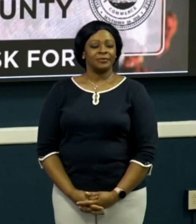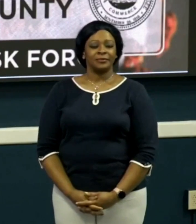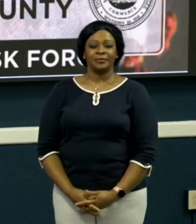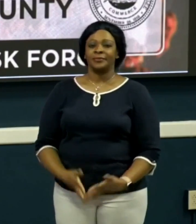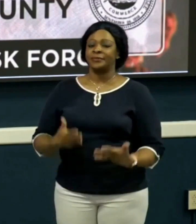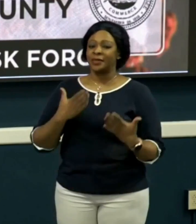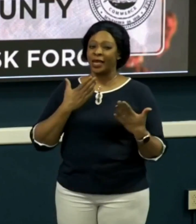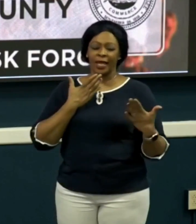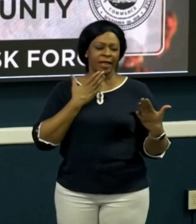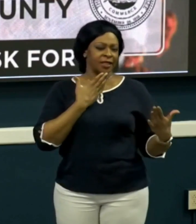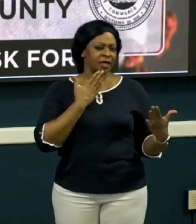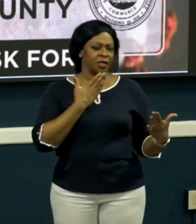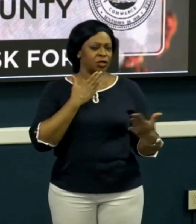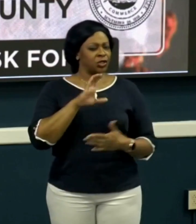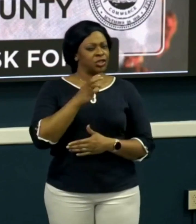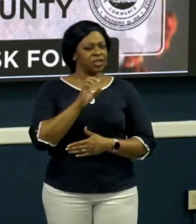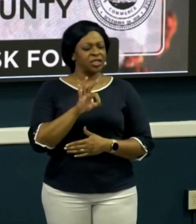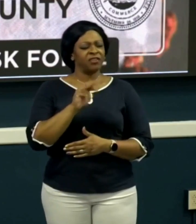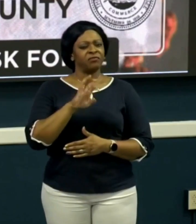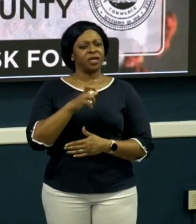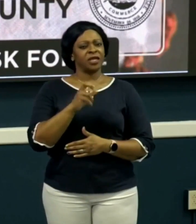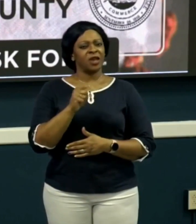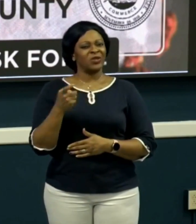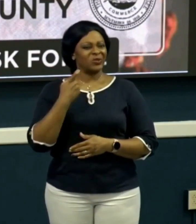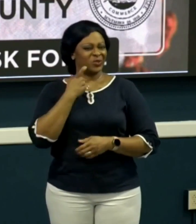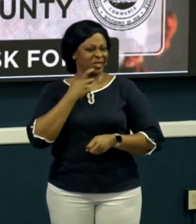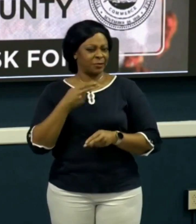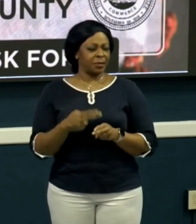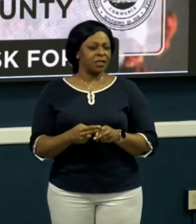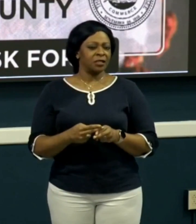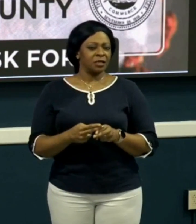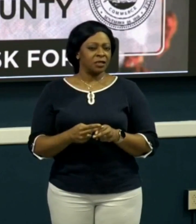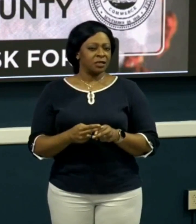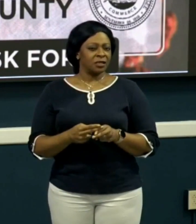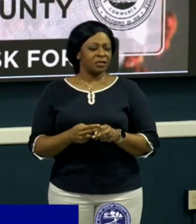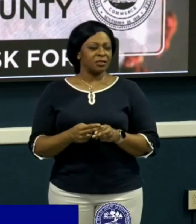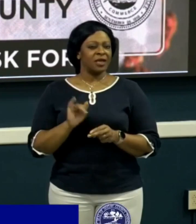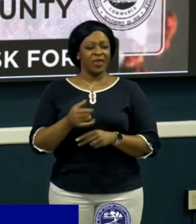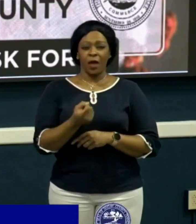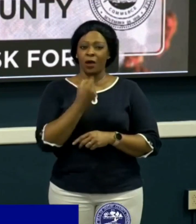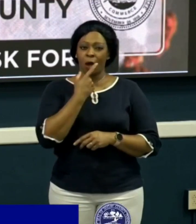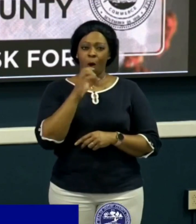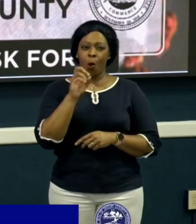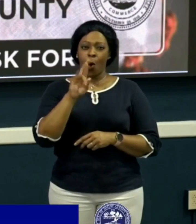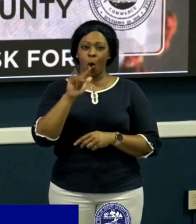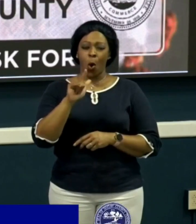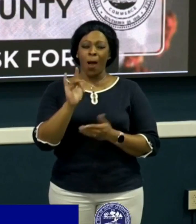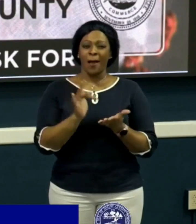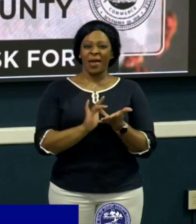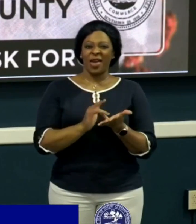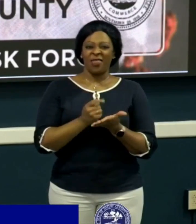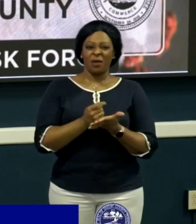Thank you. Chief McGowan, you were just mentioning some of those oral therapeutics.